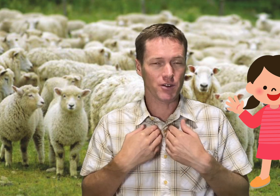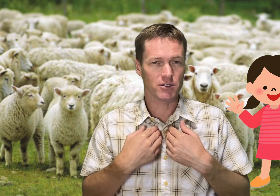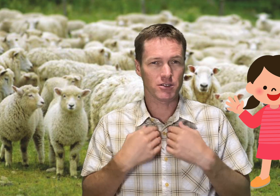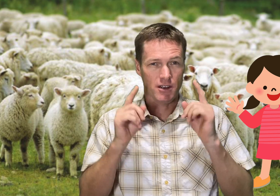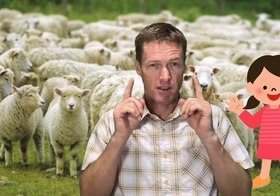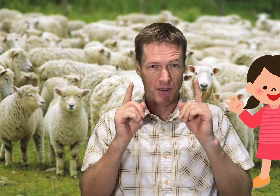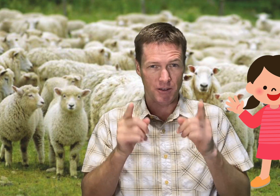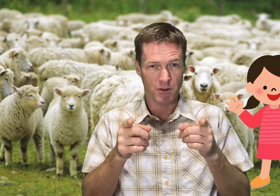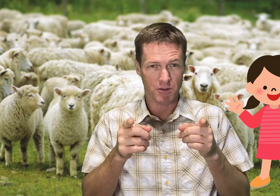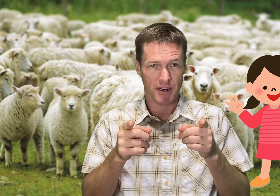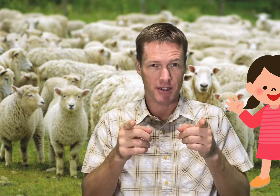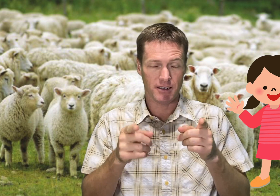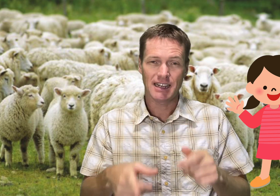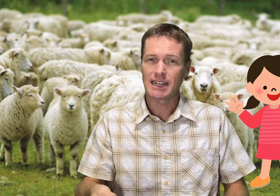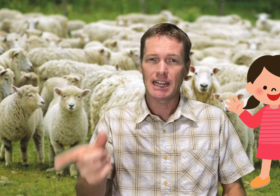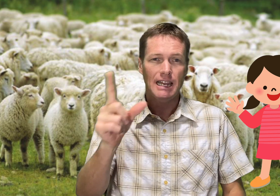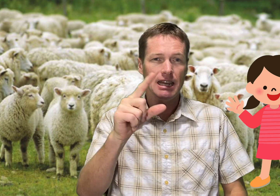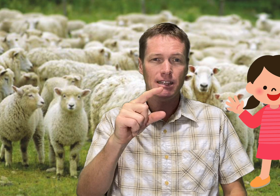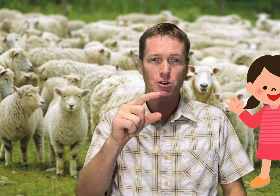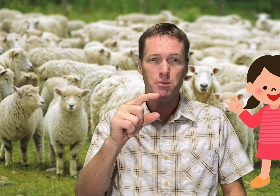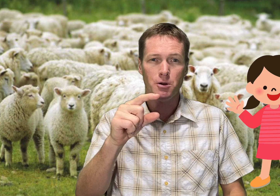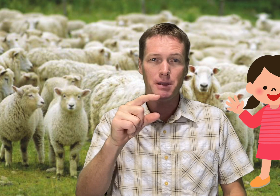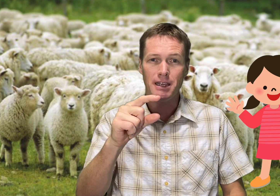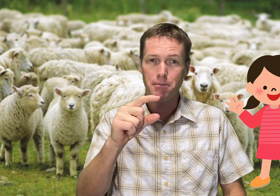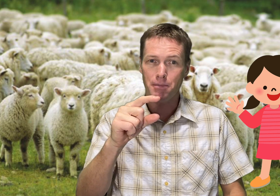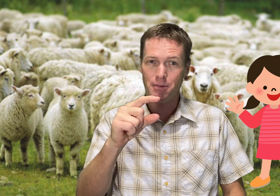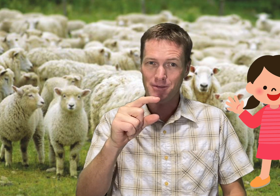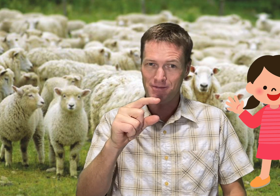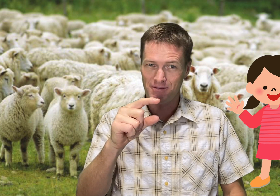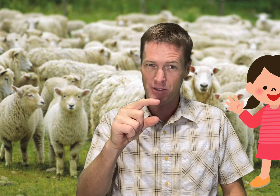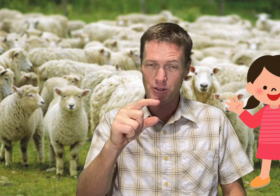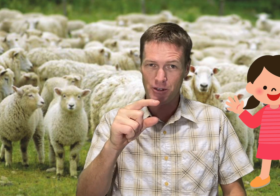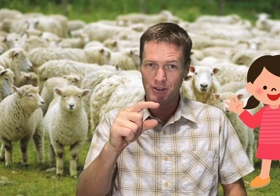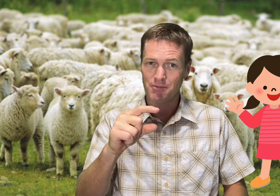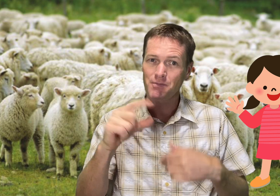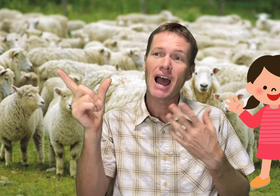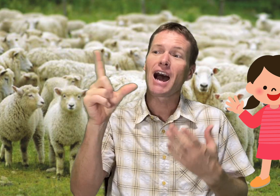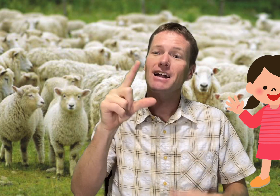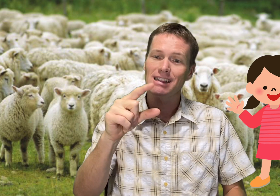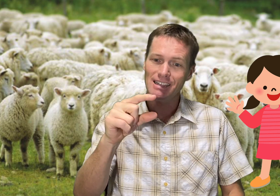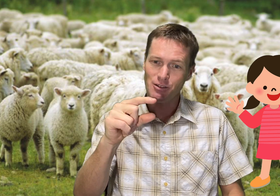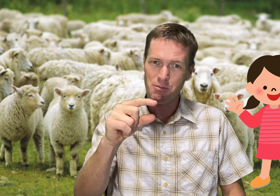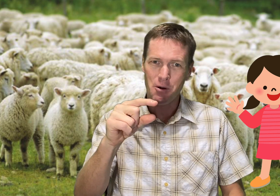first, you go second. Little Bo Peep, your turn. Little Bo